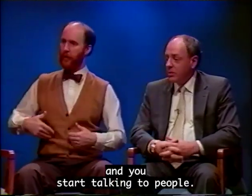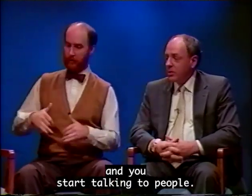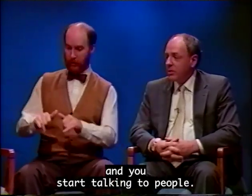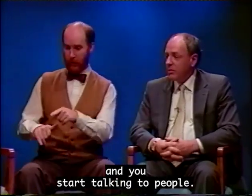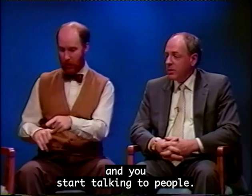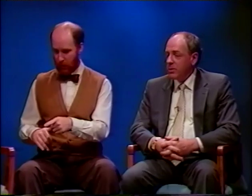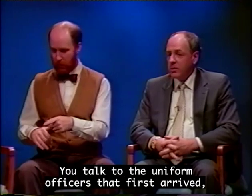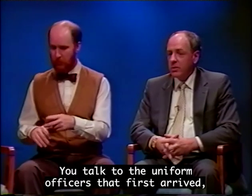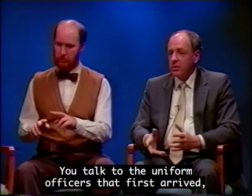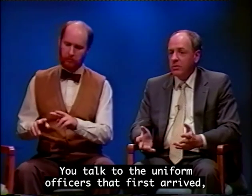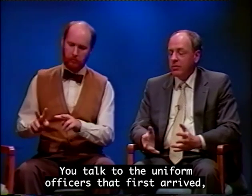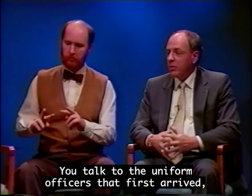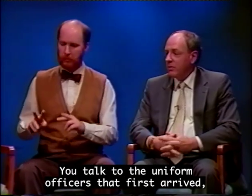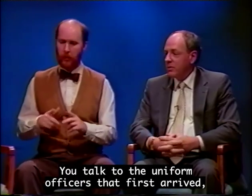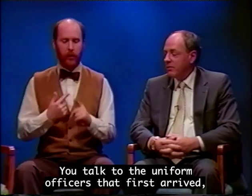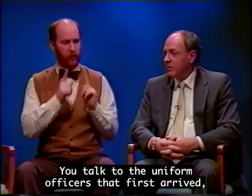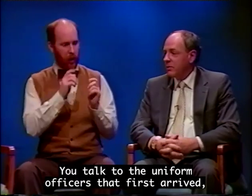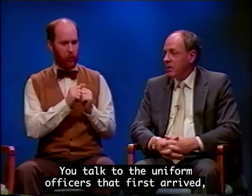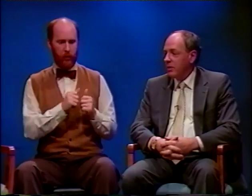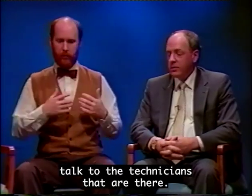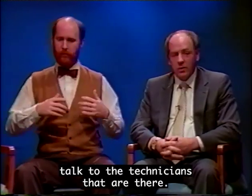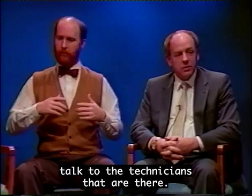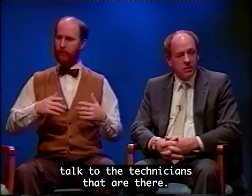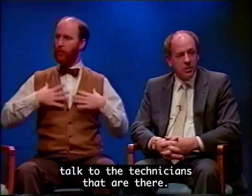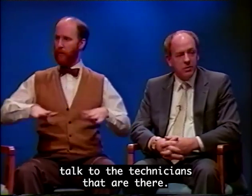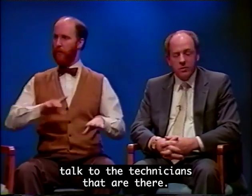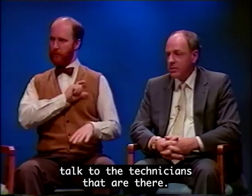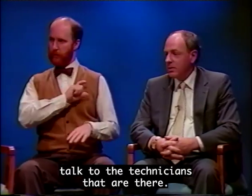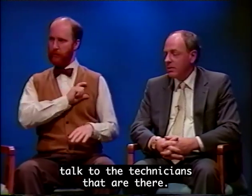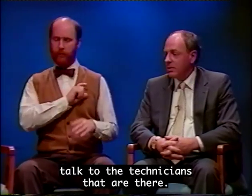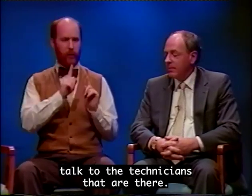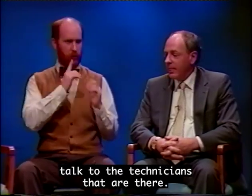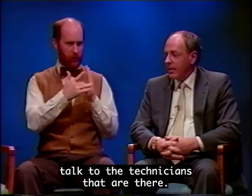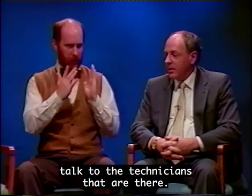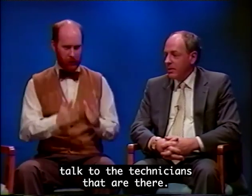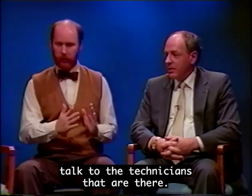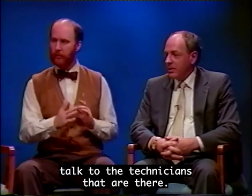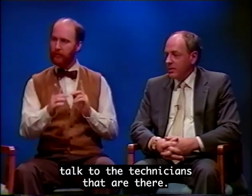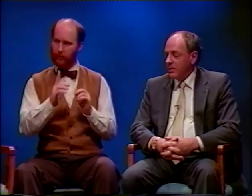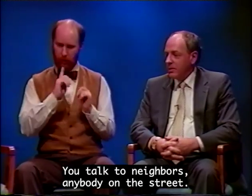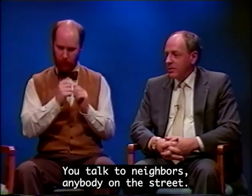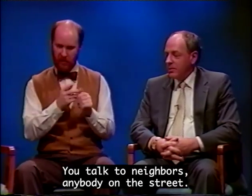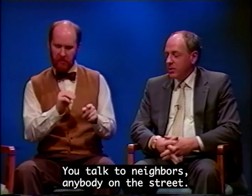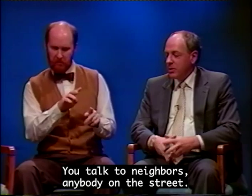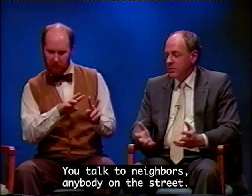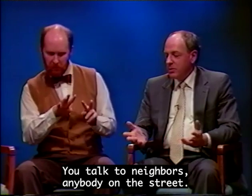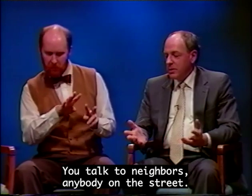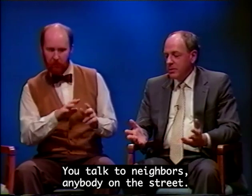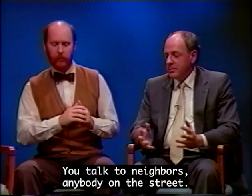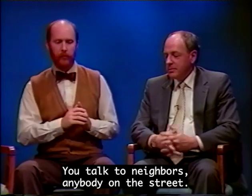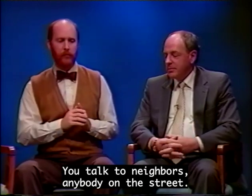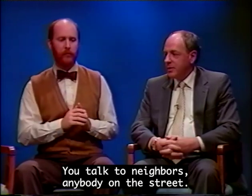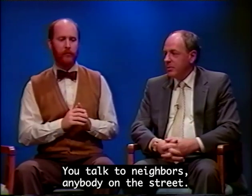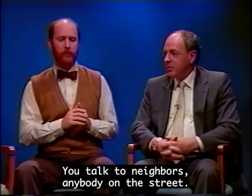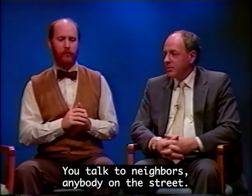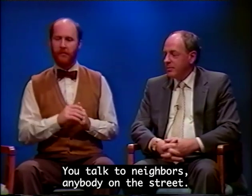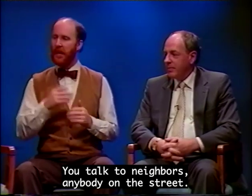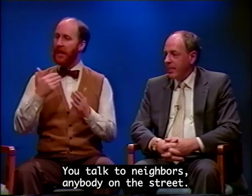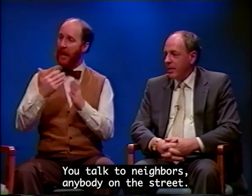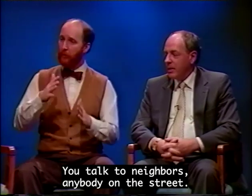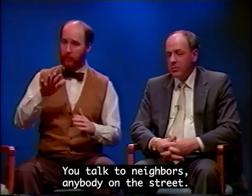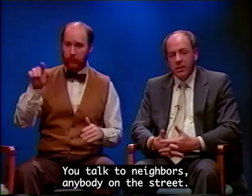you start talking to people. You talk to the uniform officer that first arrived, talk to the technicians that are there. You talk to